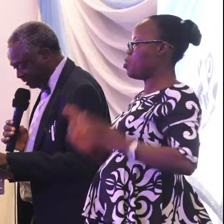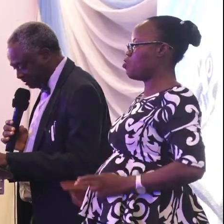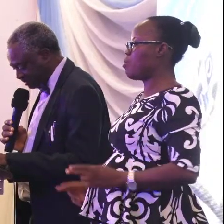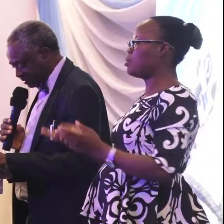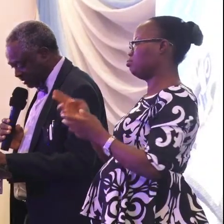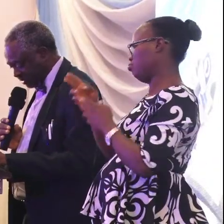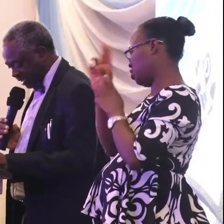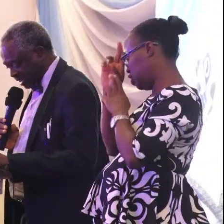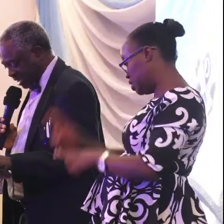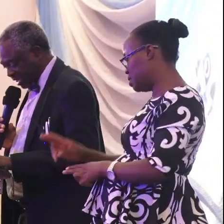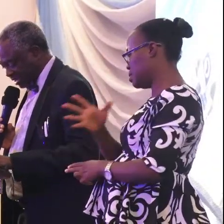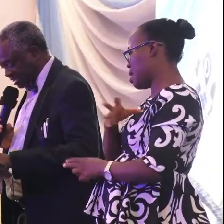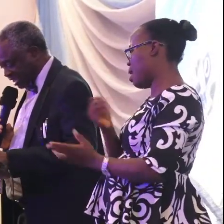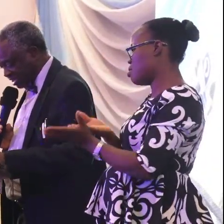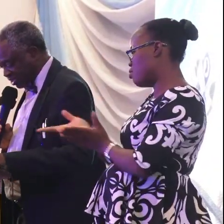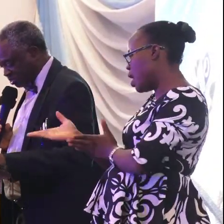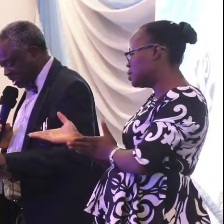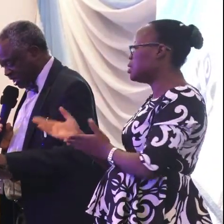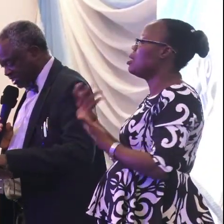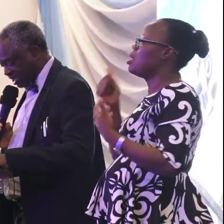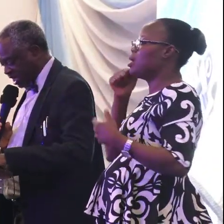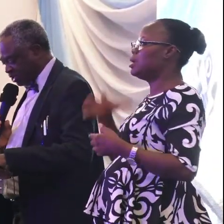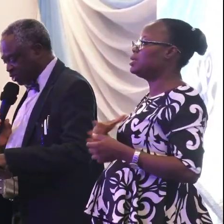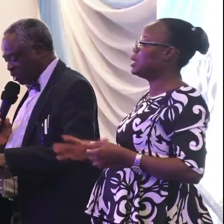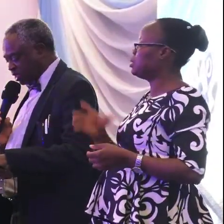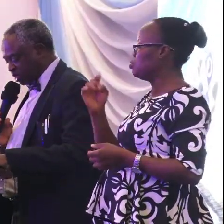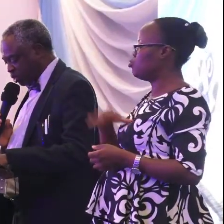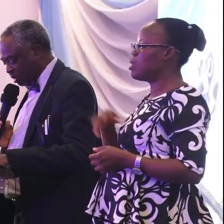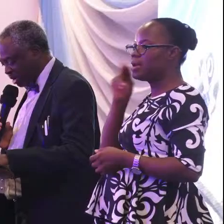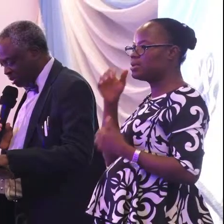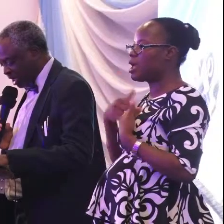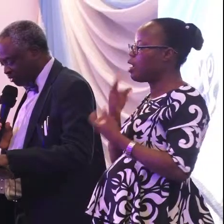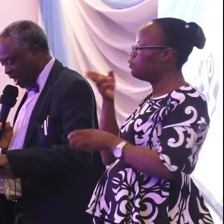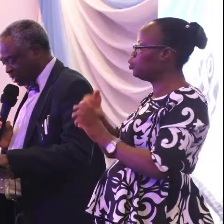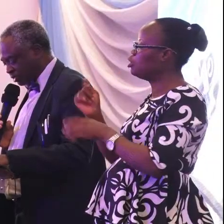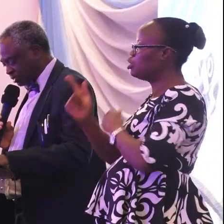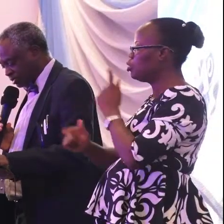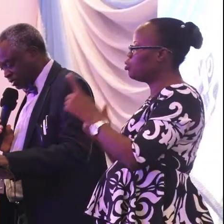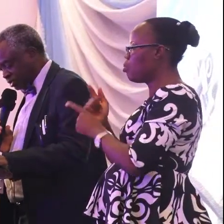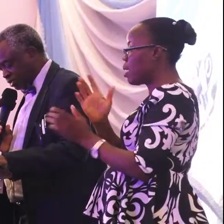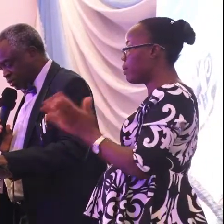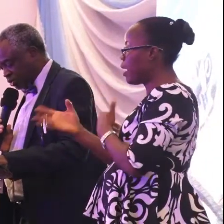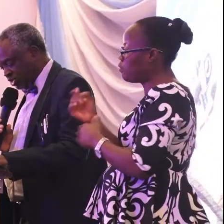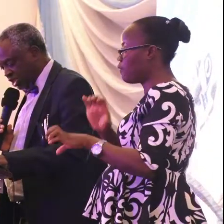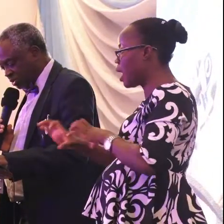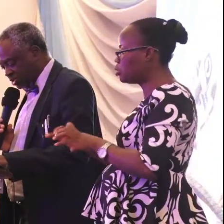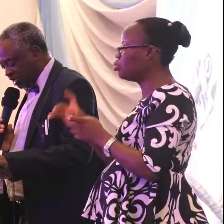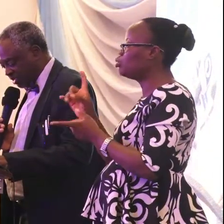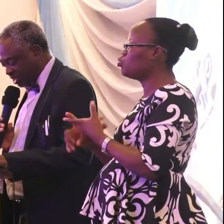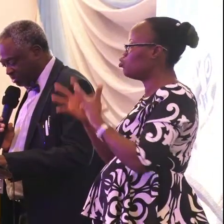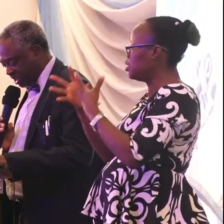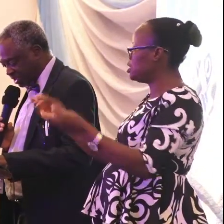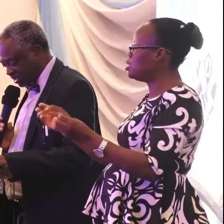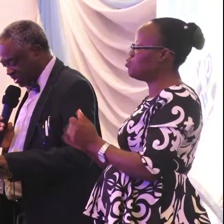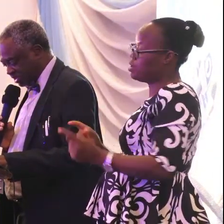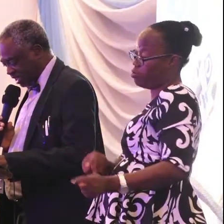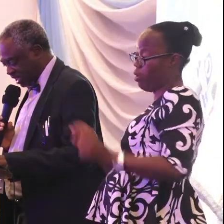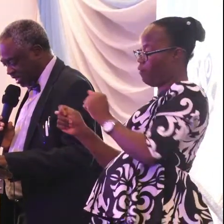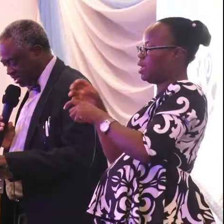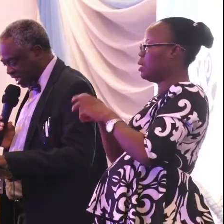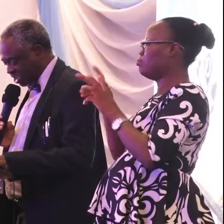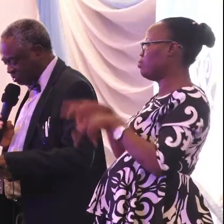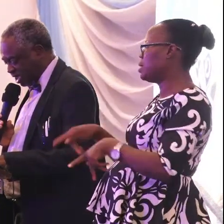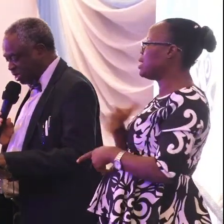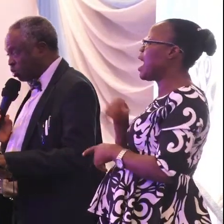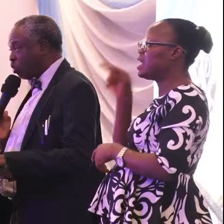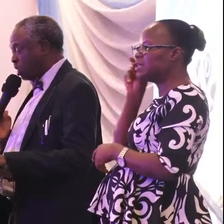rights. Ladies and gentlemen, Nigeria has joined a global plan of action to deal with trafficking in persons, and